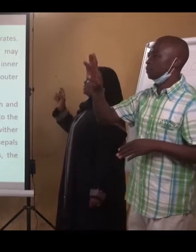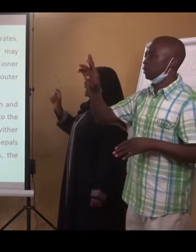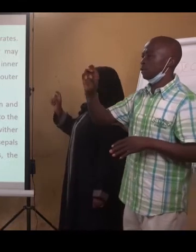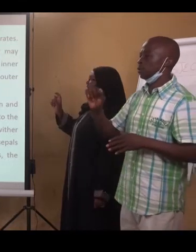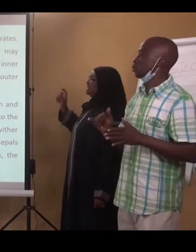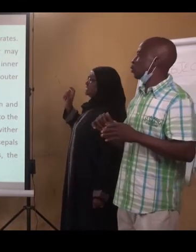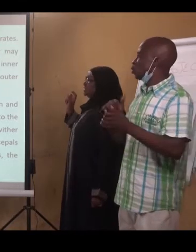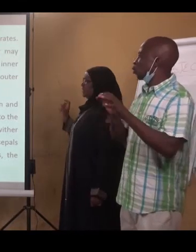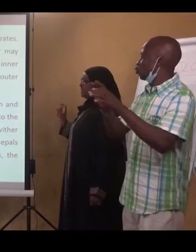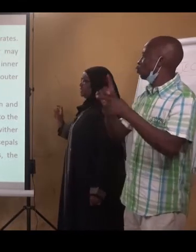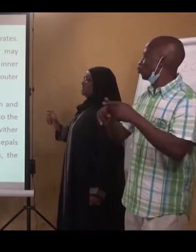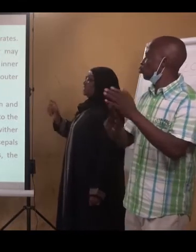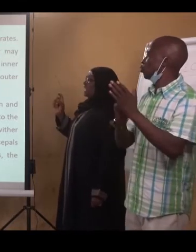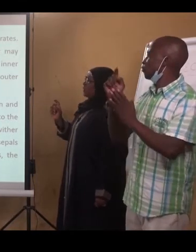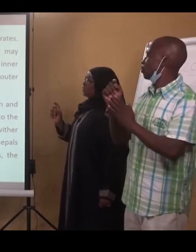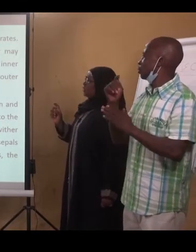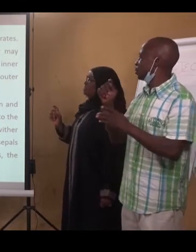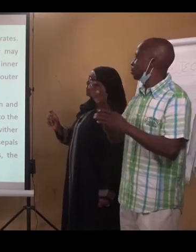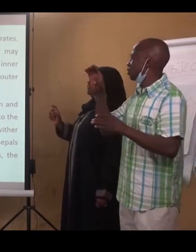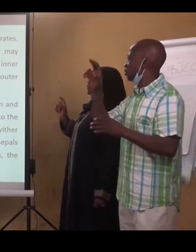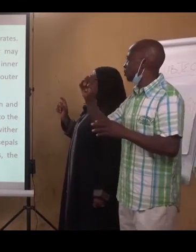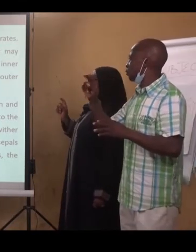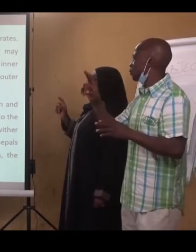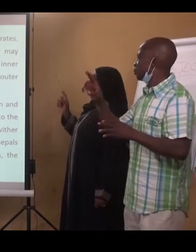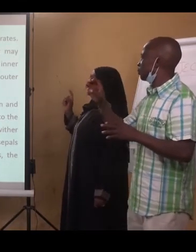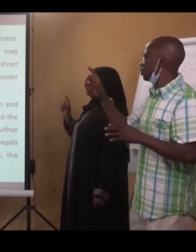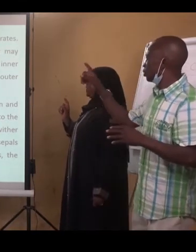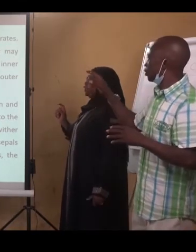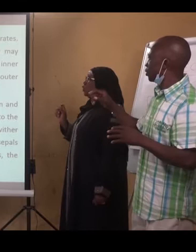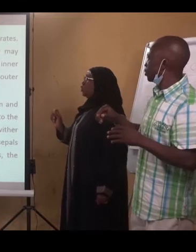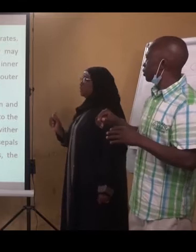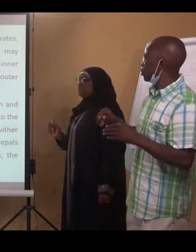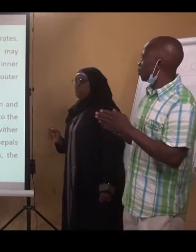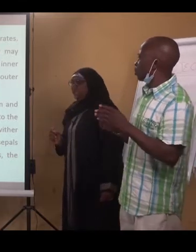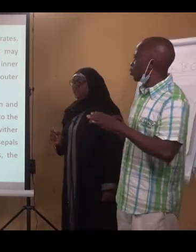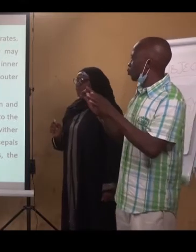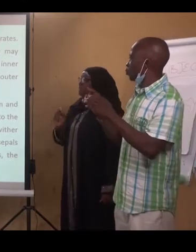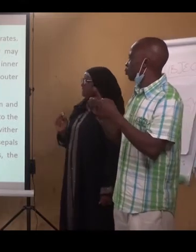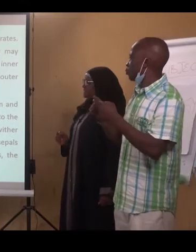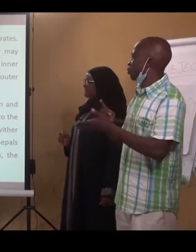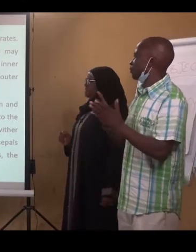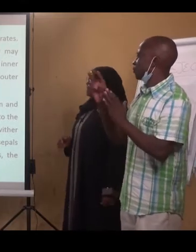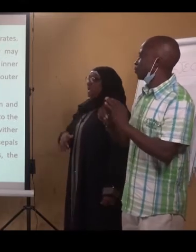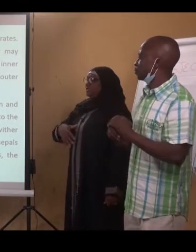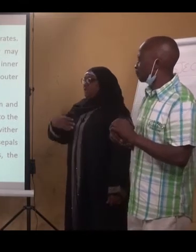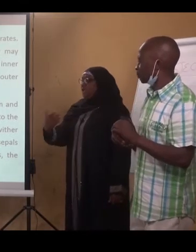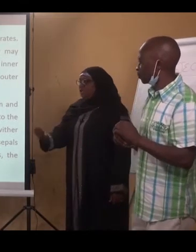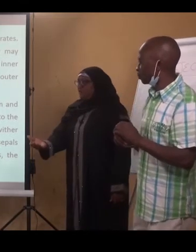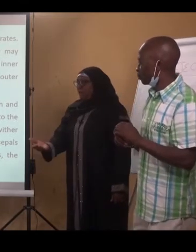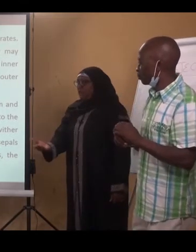nucellus disintegrates. The endosperm may be used up by the embryo or it may persist. That is the endosperm, which is part